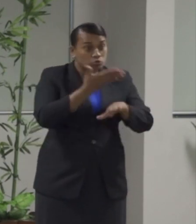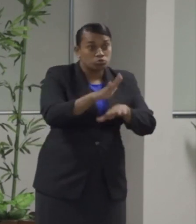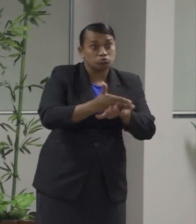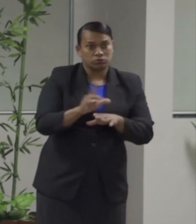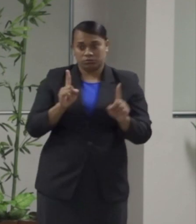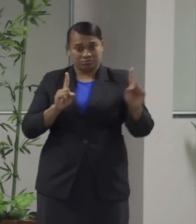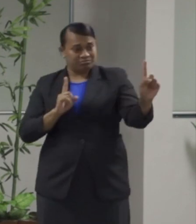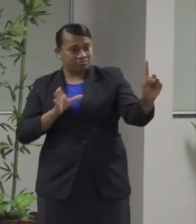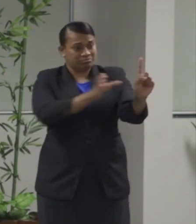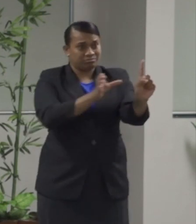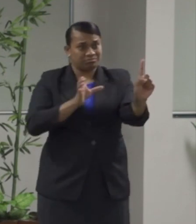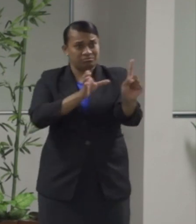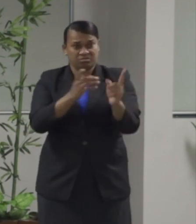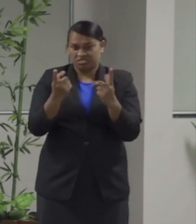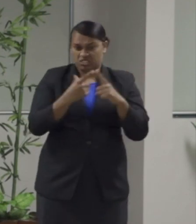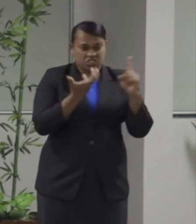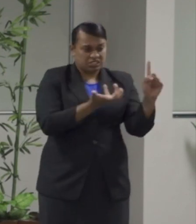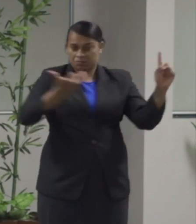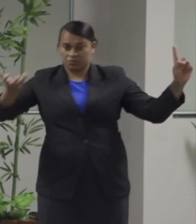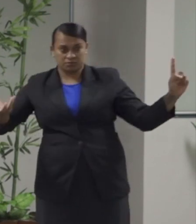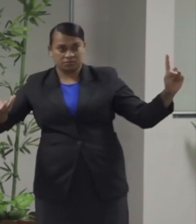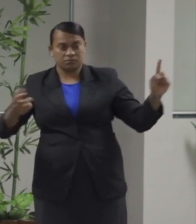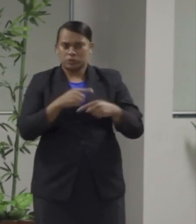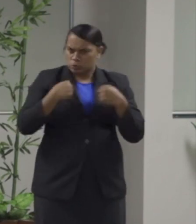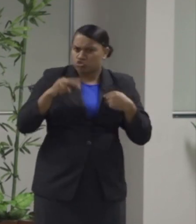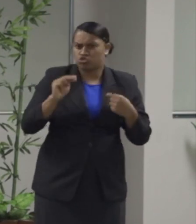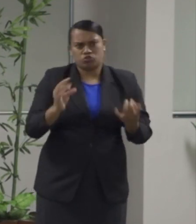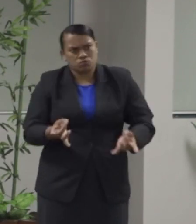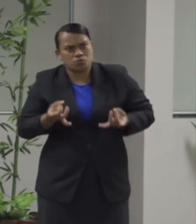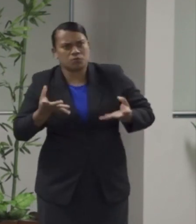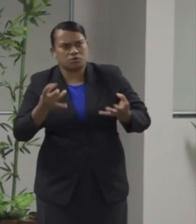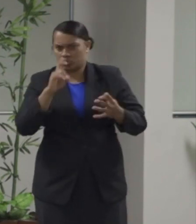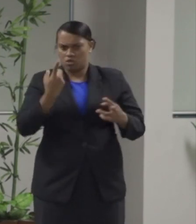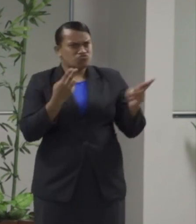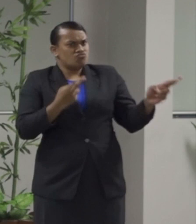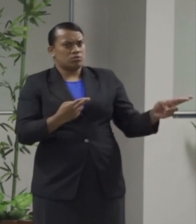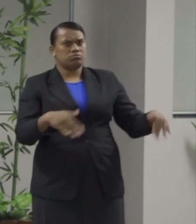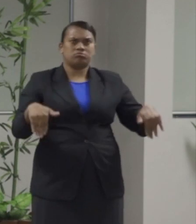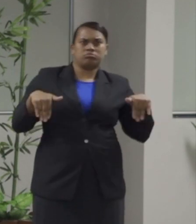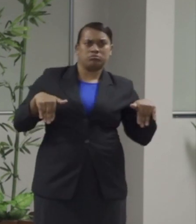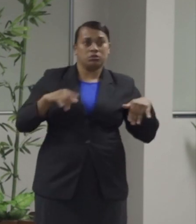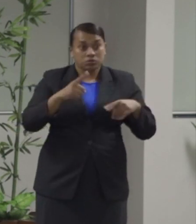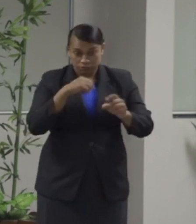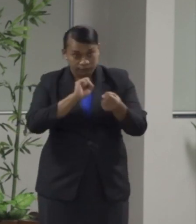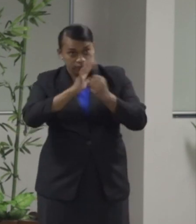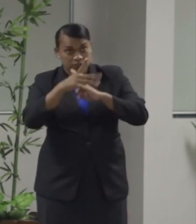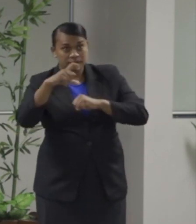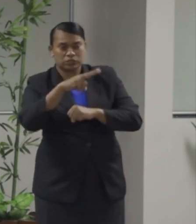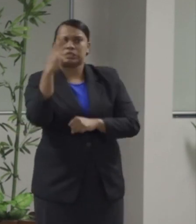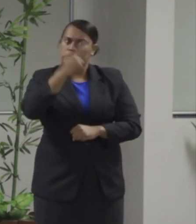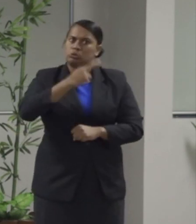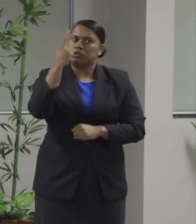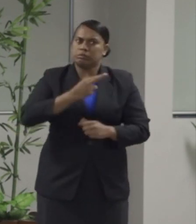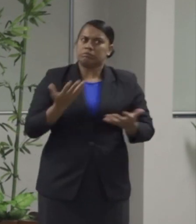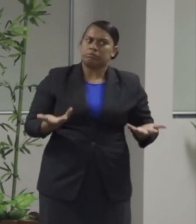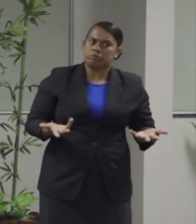case scenario. We cannot and will not rest so long as COVID-19 poses a risk to the Fijian